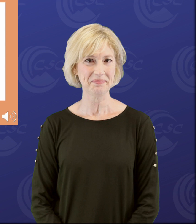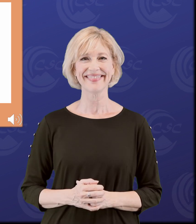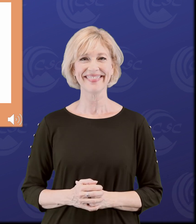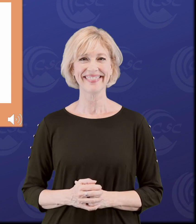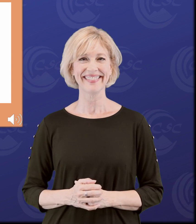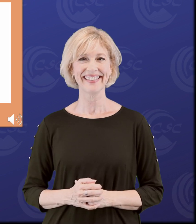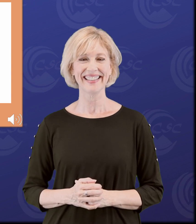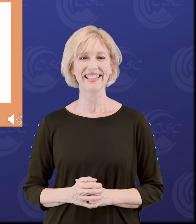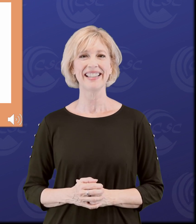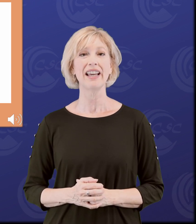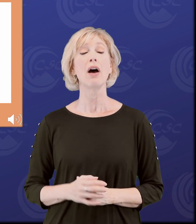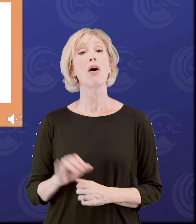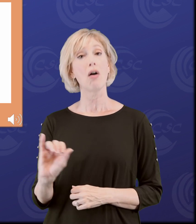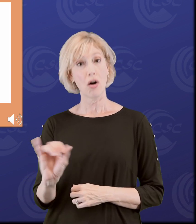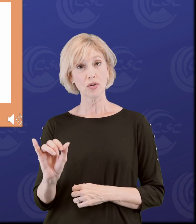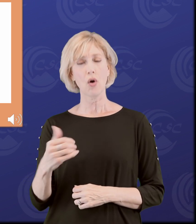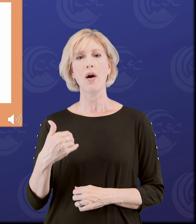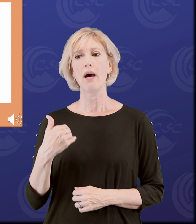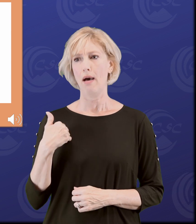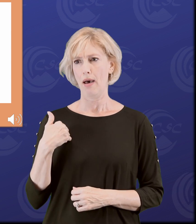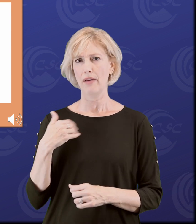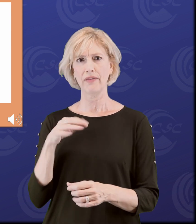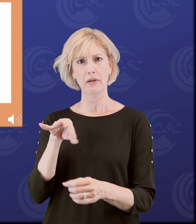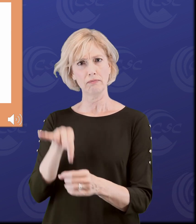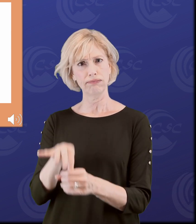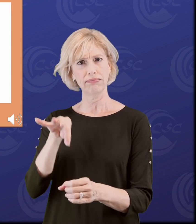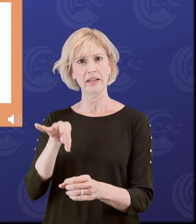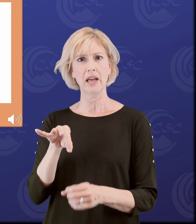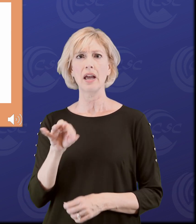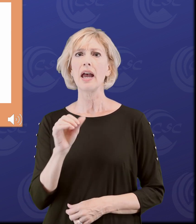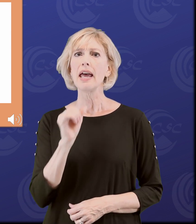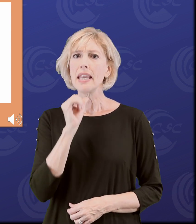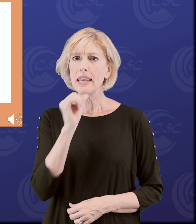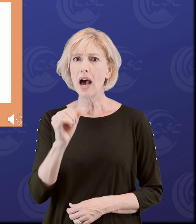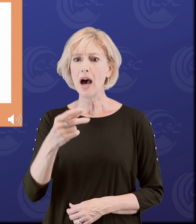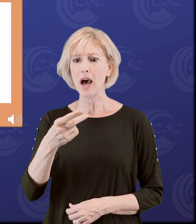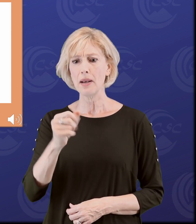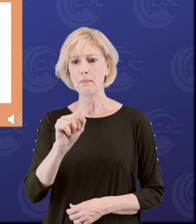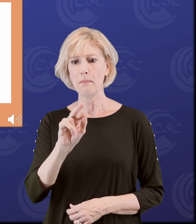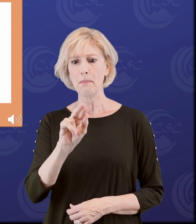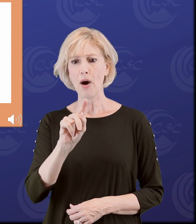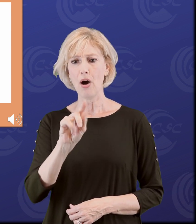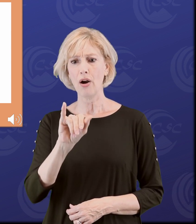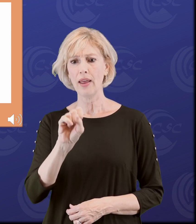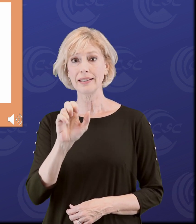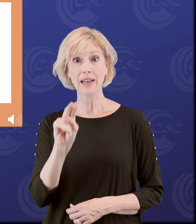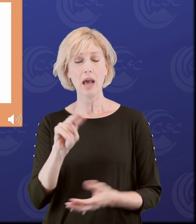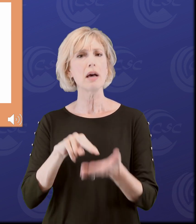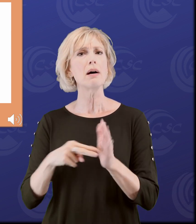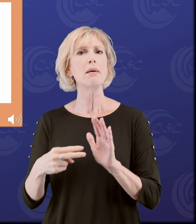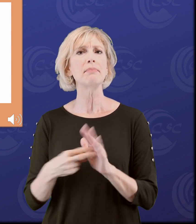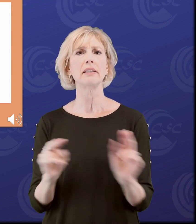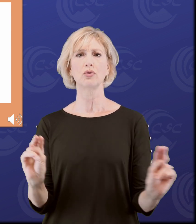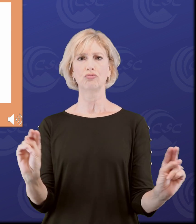Party. Alternatively, voters can choose to vote on the nonpartisan ballot.